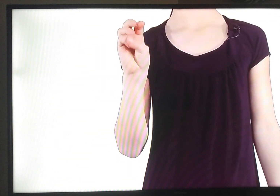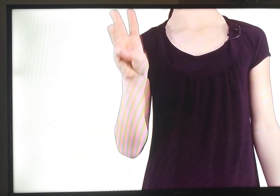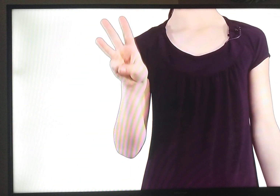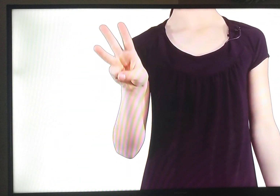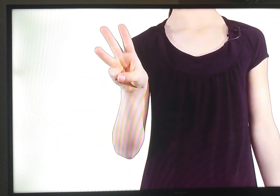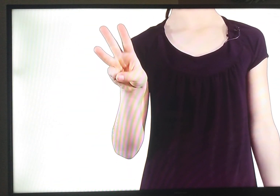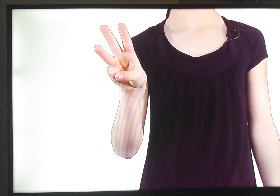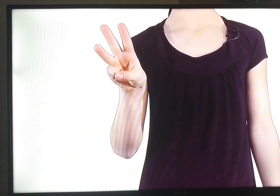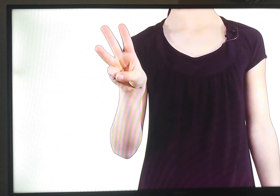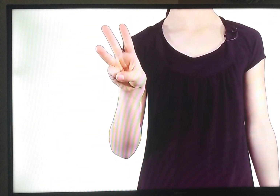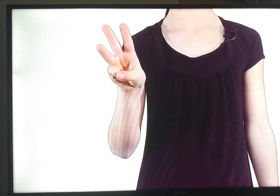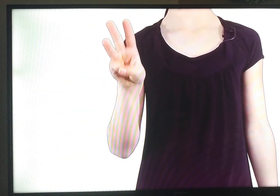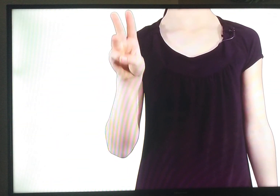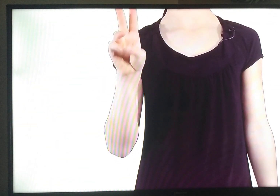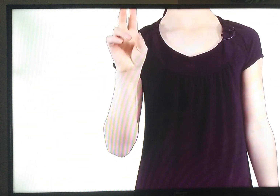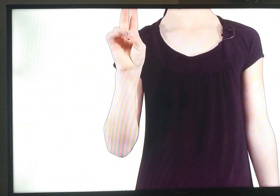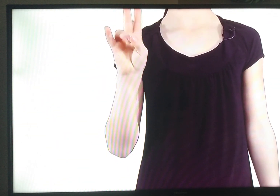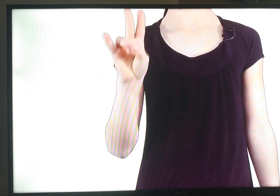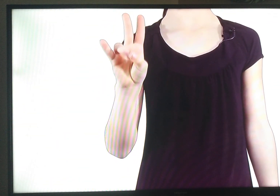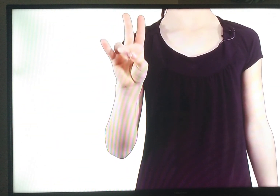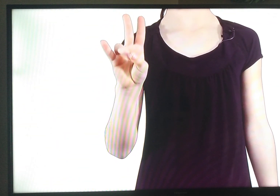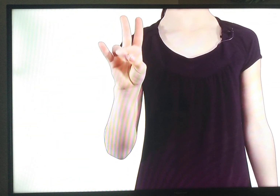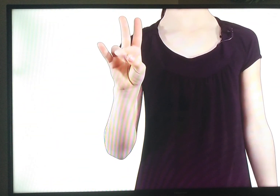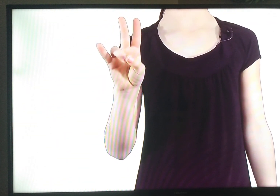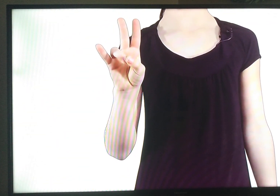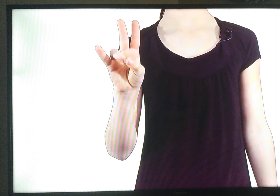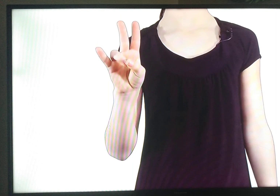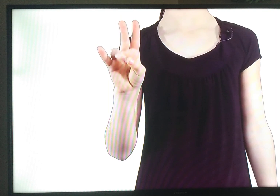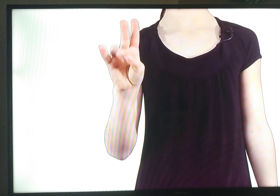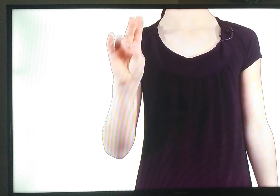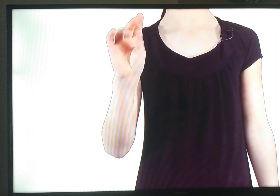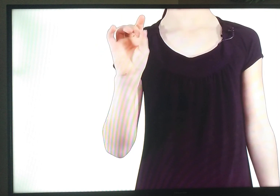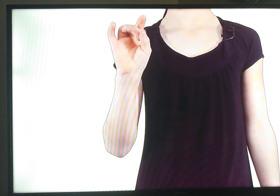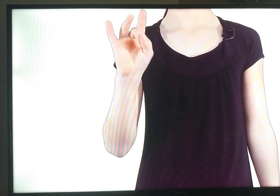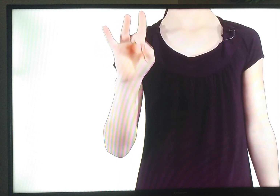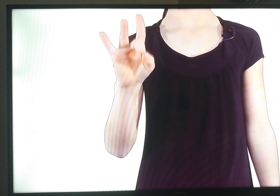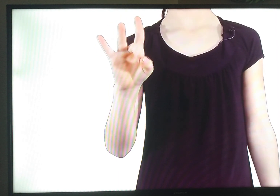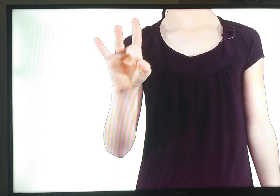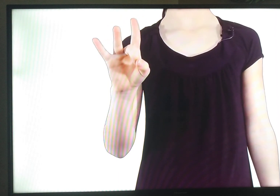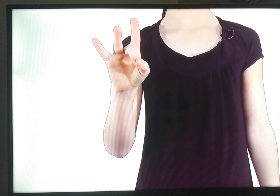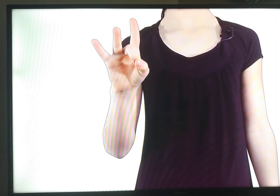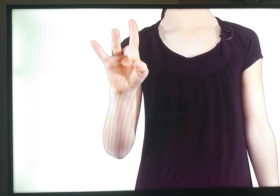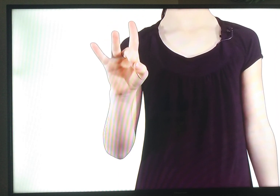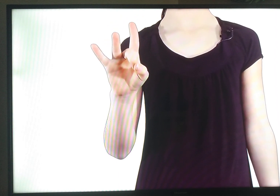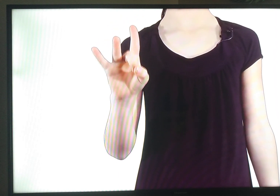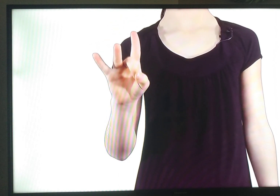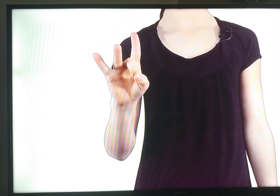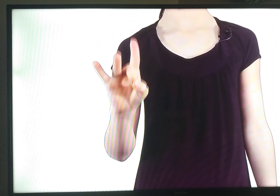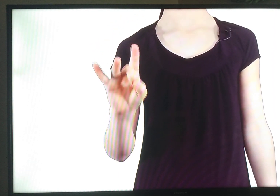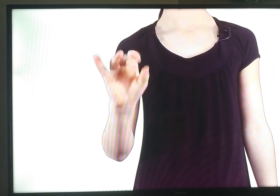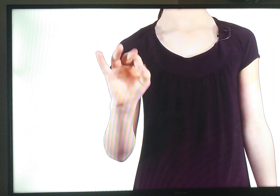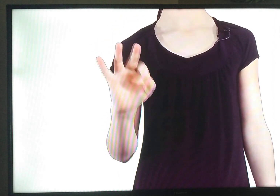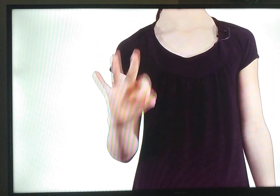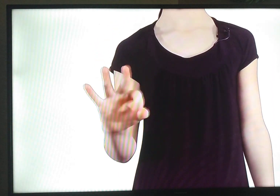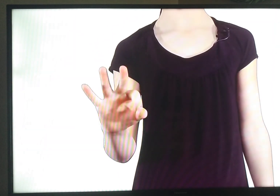Six there's six people seven eight and now nine Nine